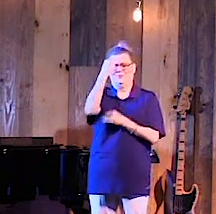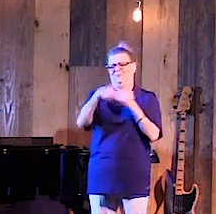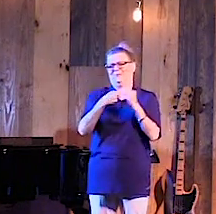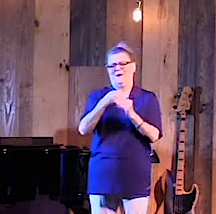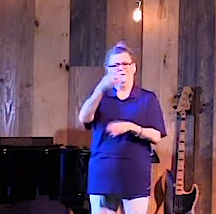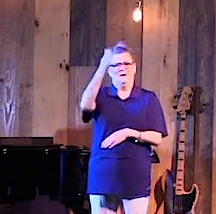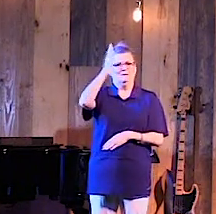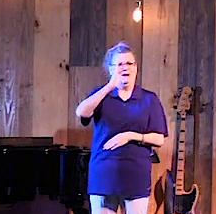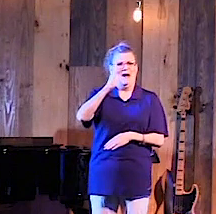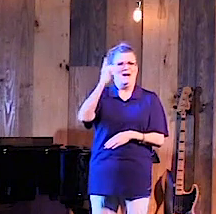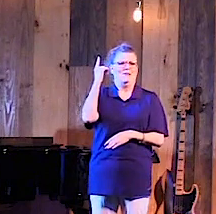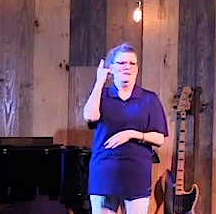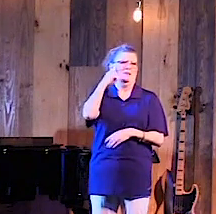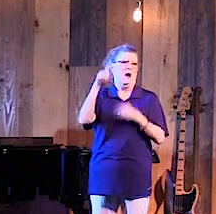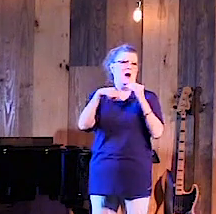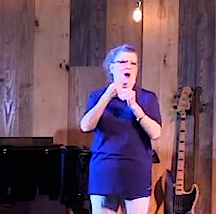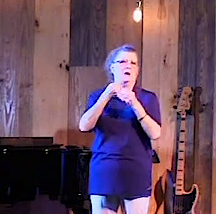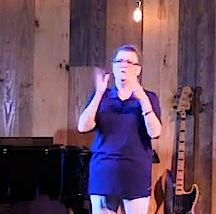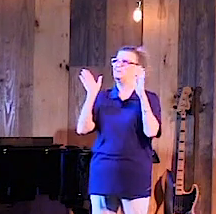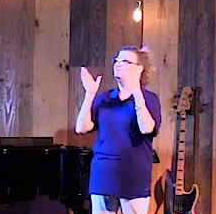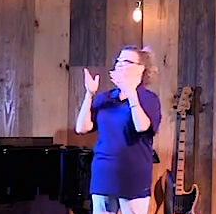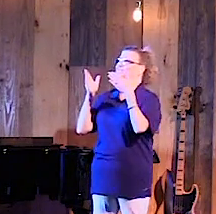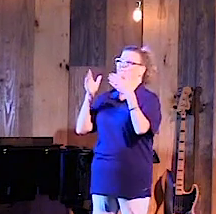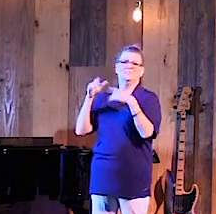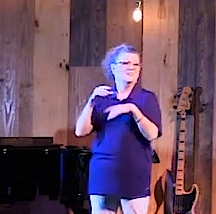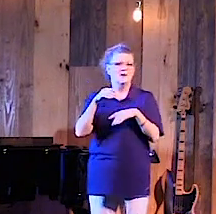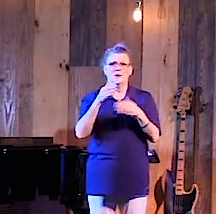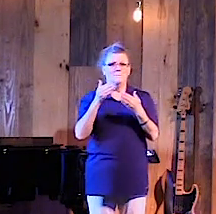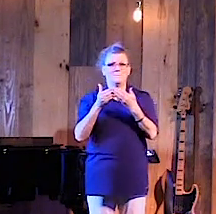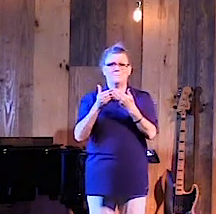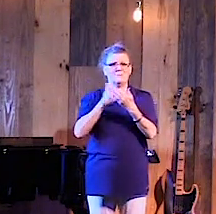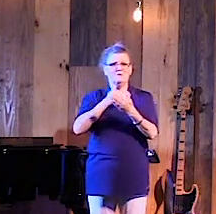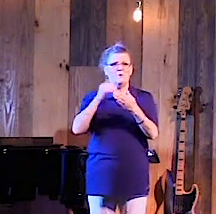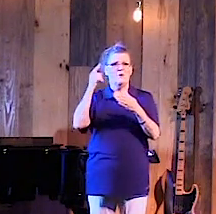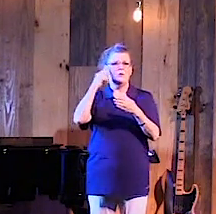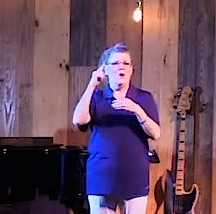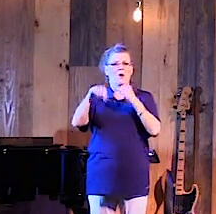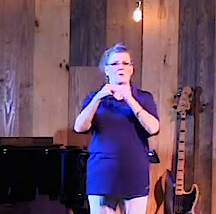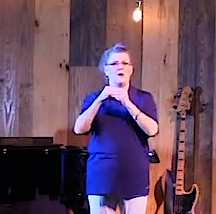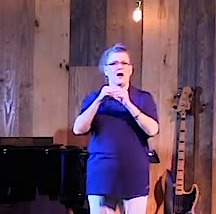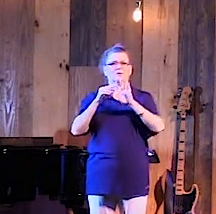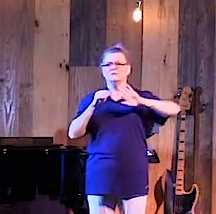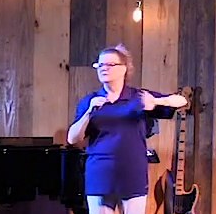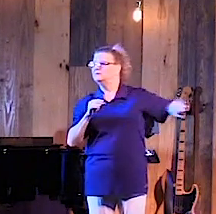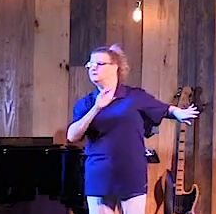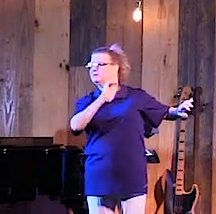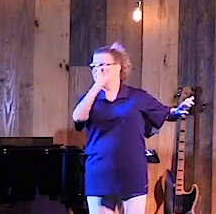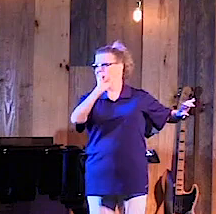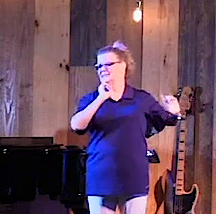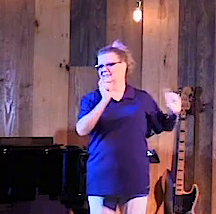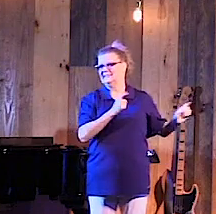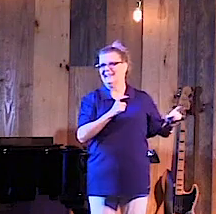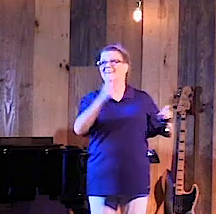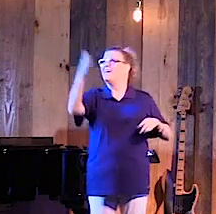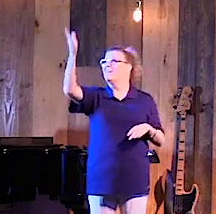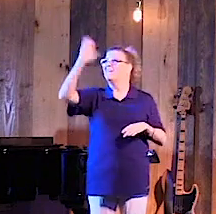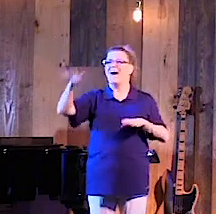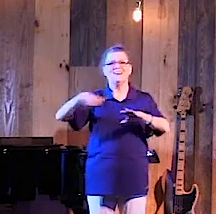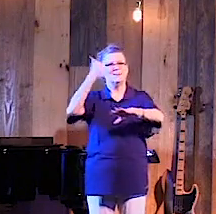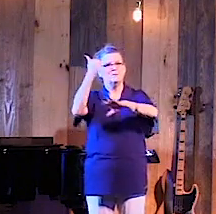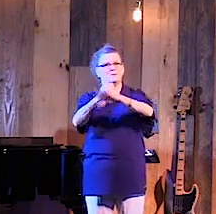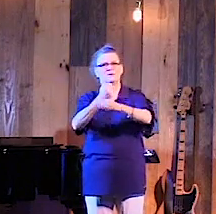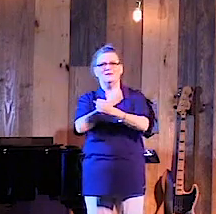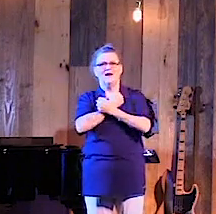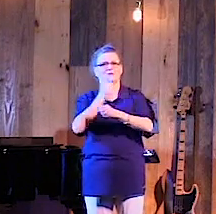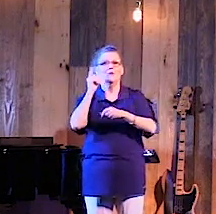about turning back to him, before you even thought about turning from your sin, God has set his love on you and he's not stopped loving you and will